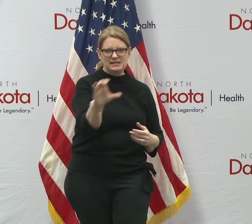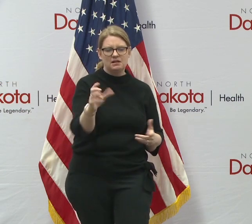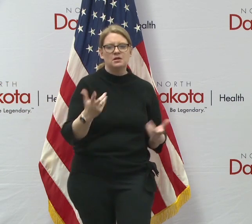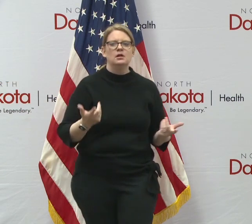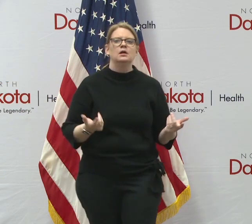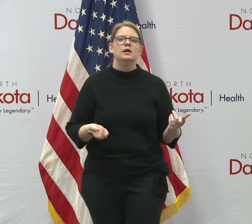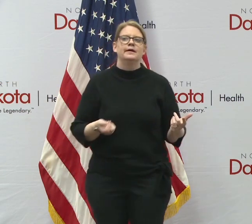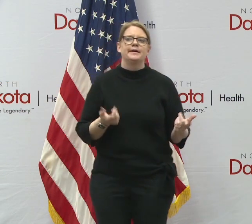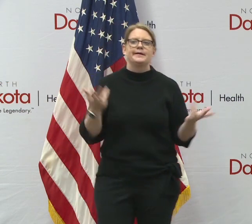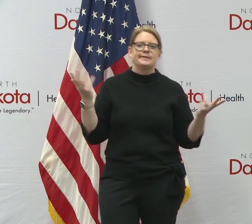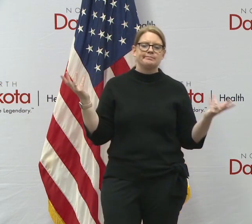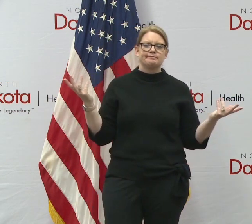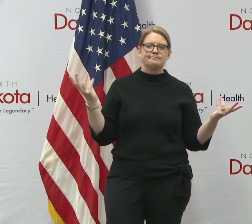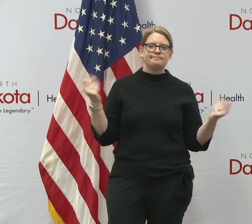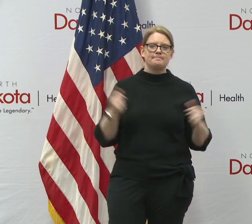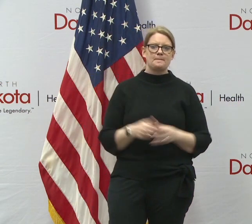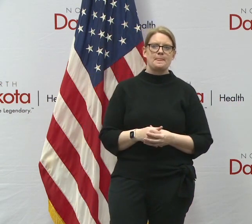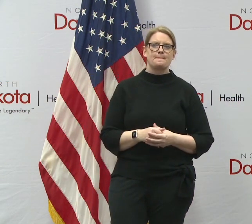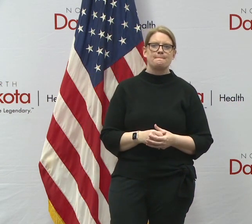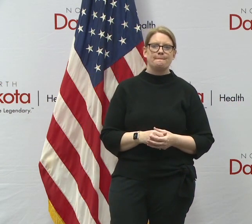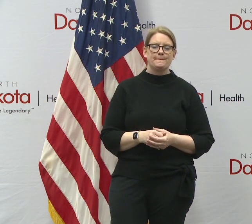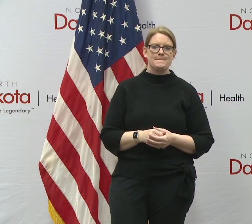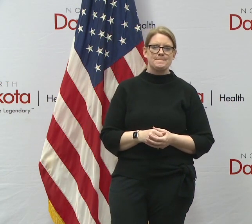just say we've got a